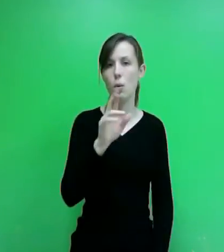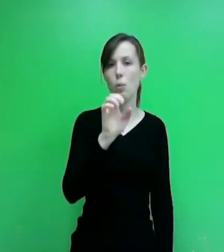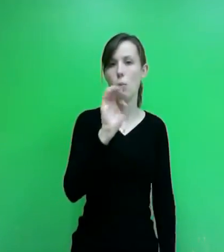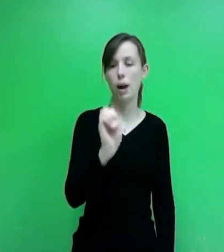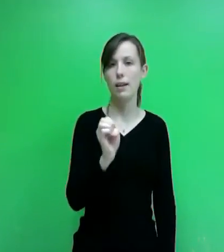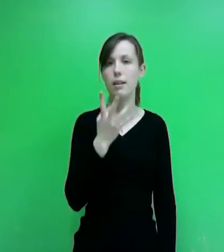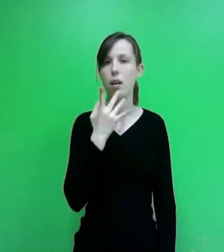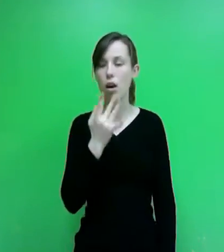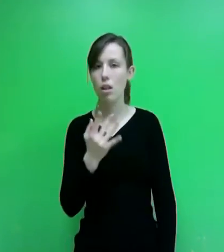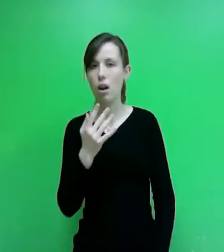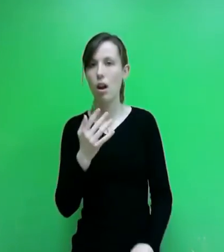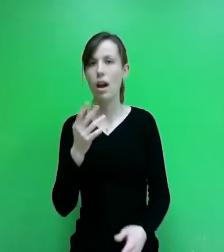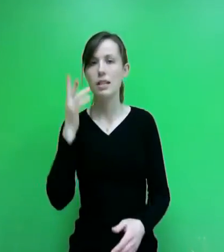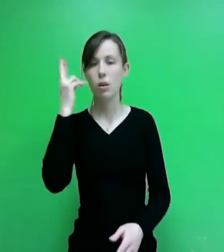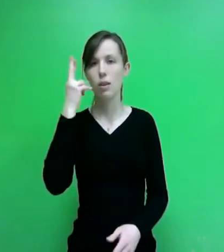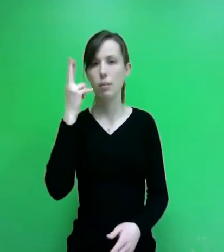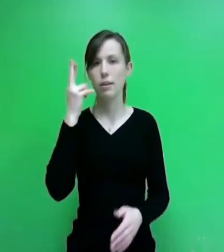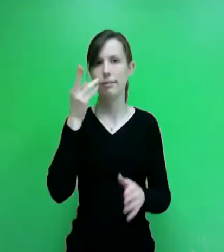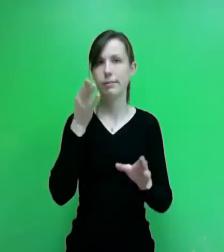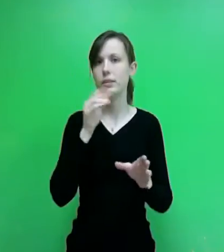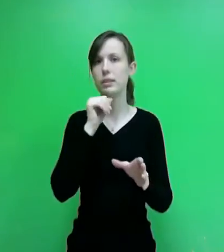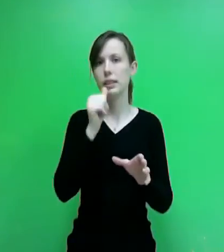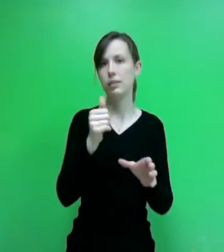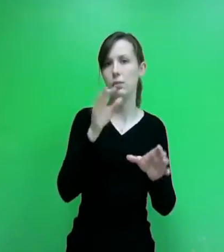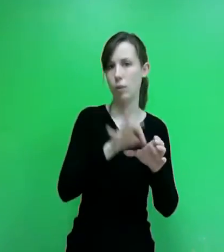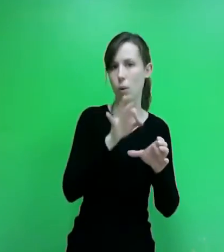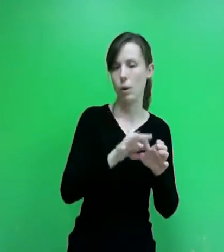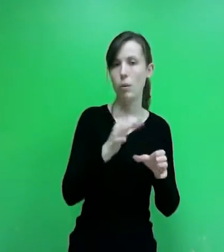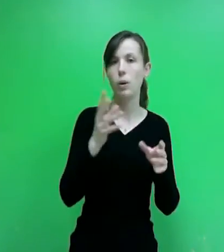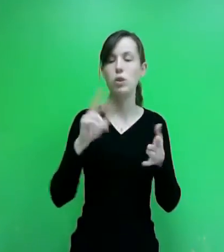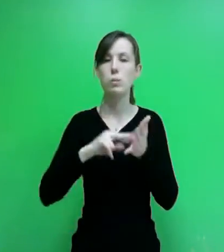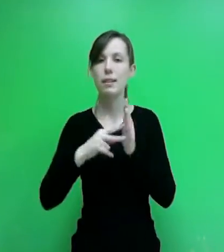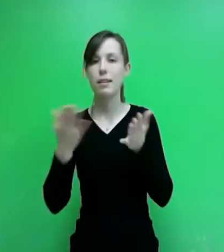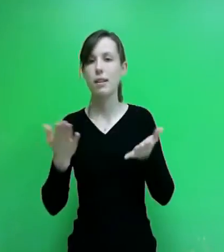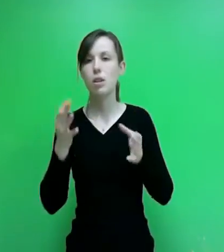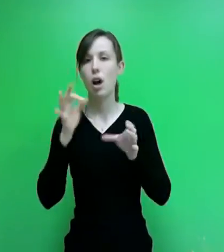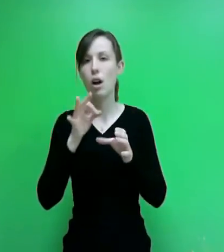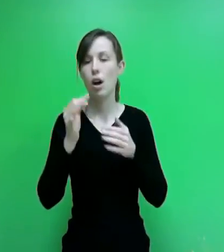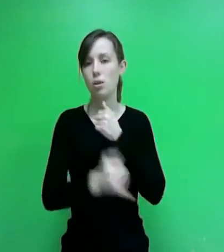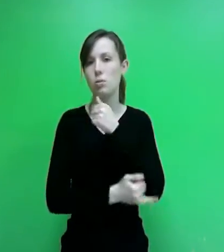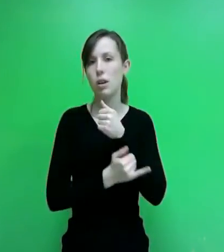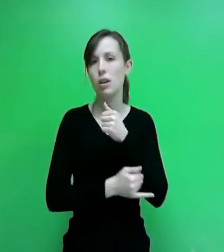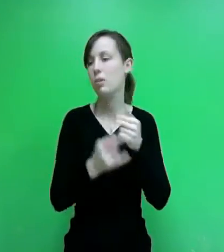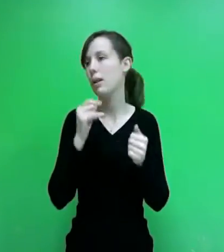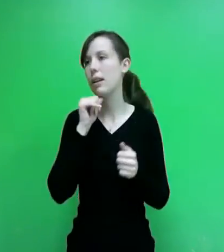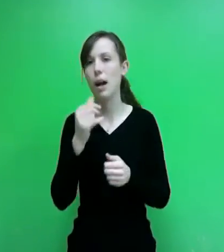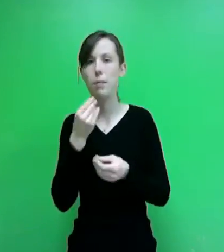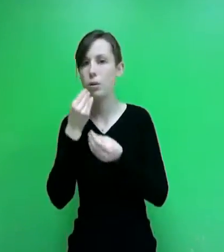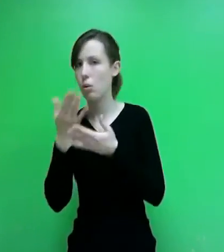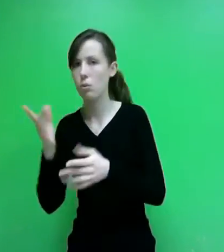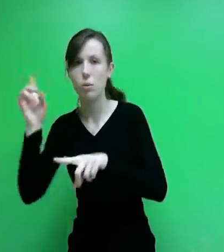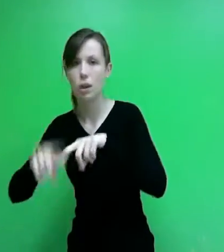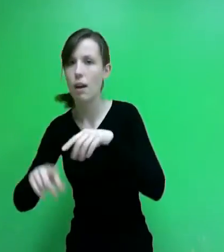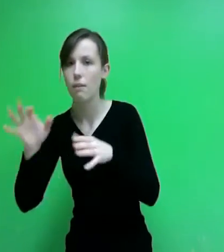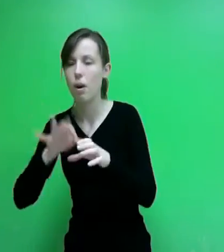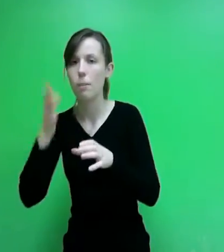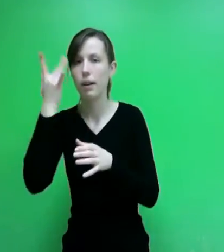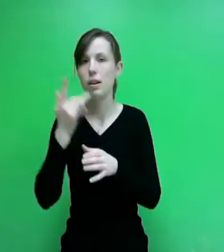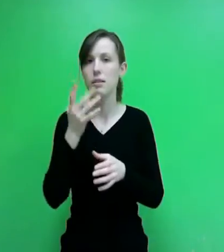which means in this country you cannot be told that you can't vote just because of the color of your skin. This was one of the